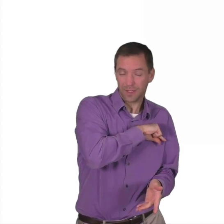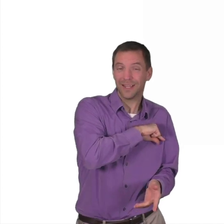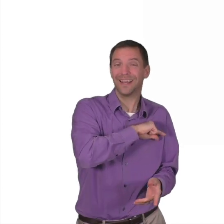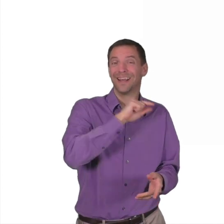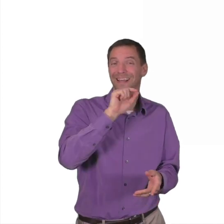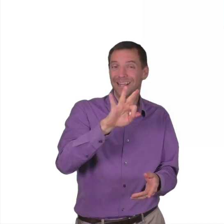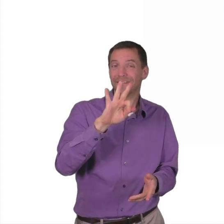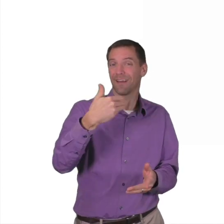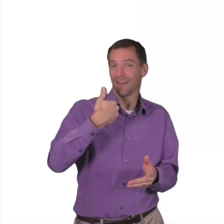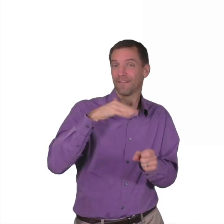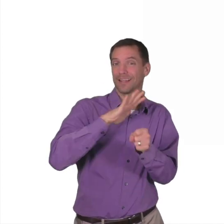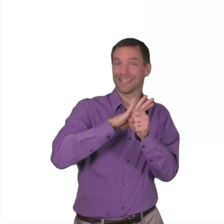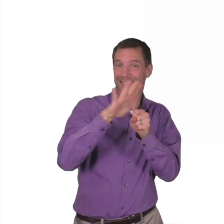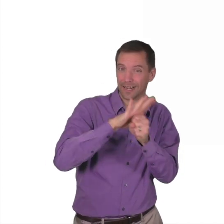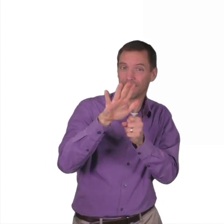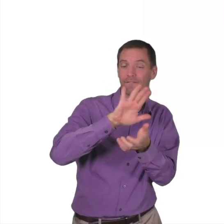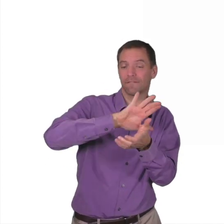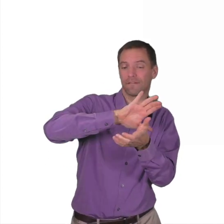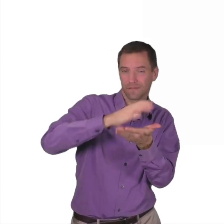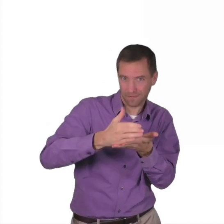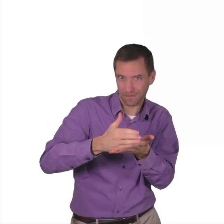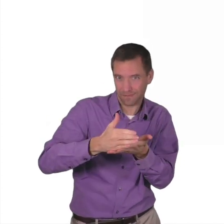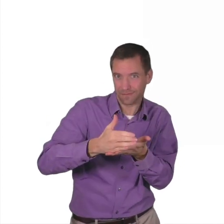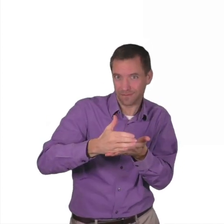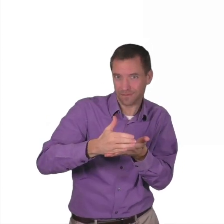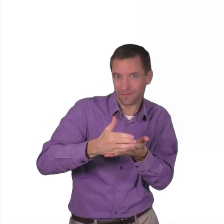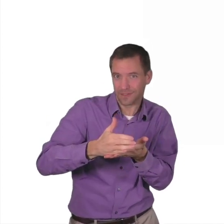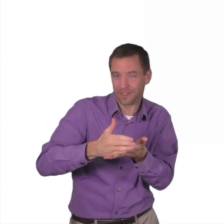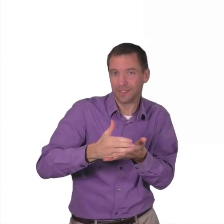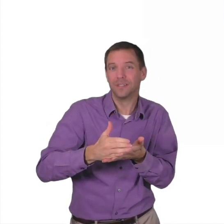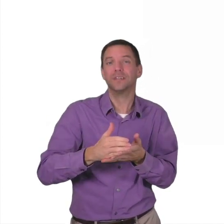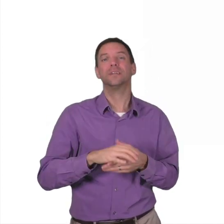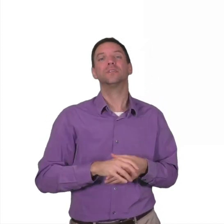input of low linguistic quality if there is enough in terms of quantity.